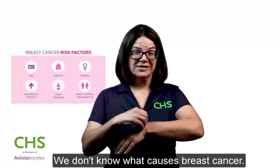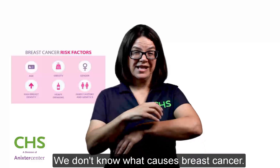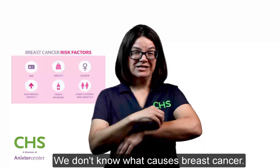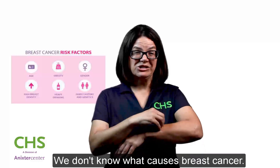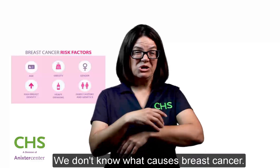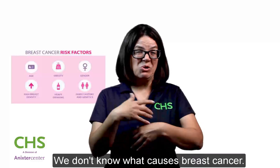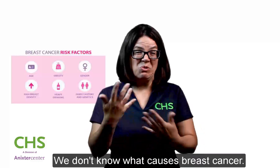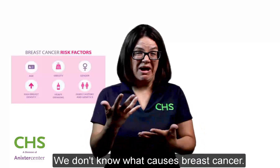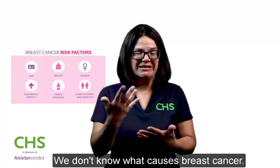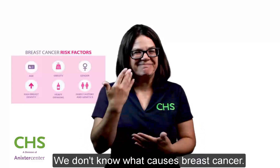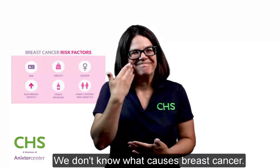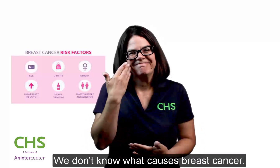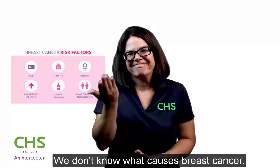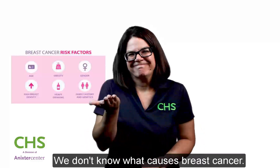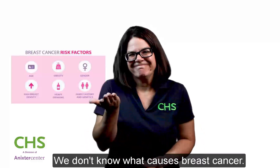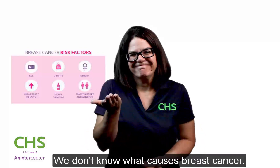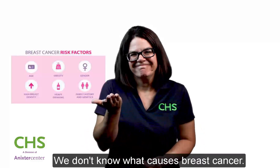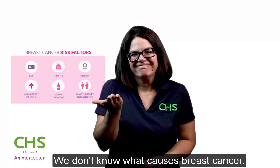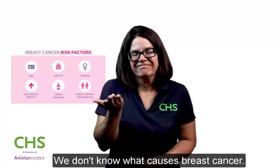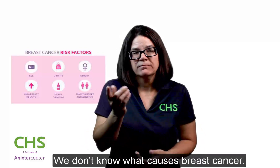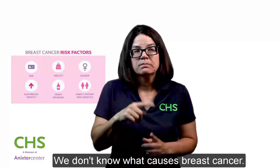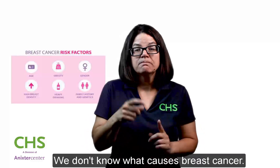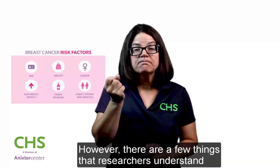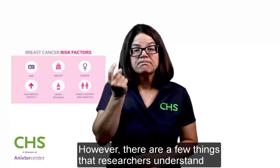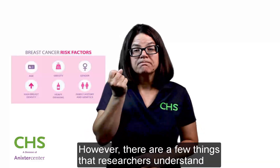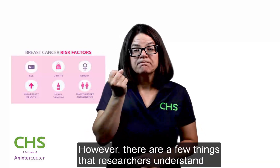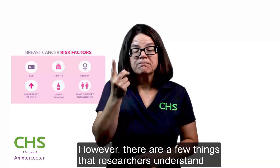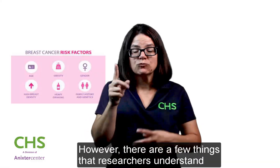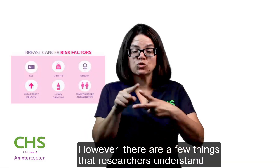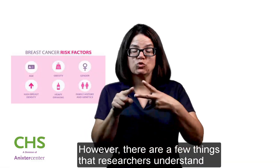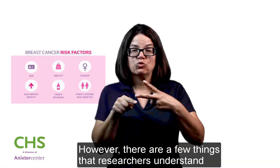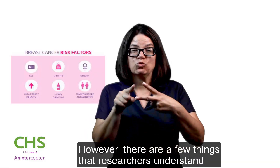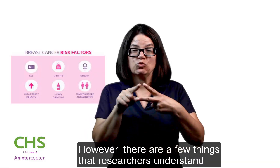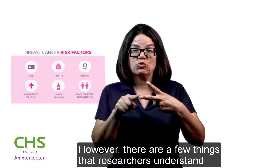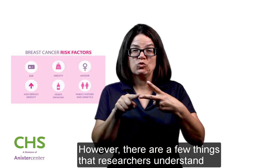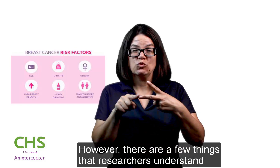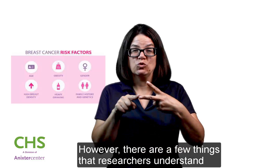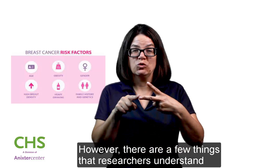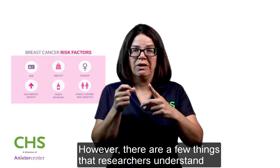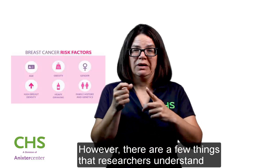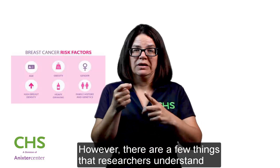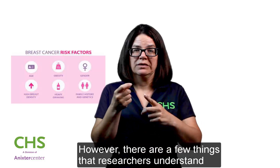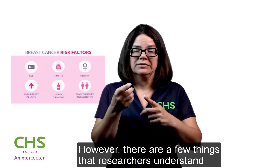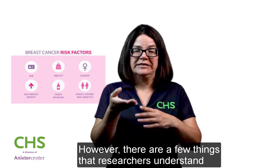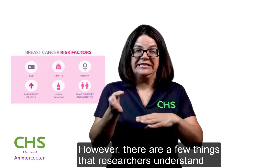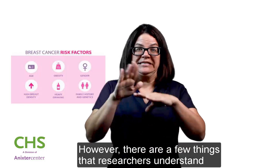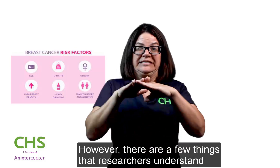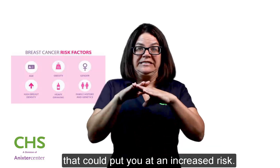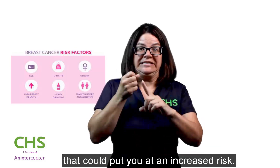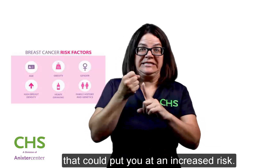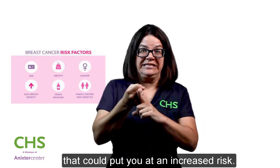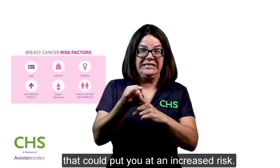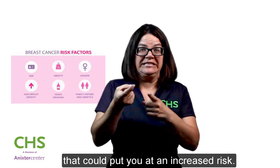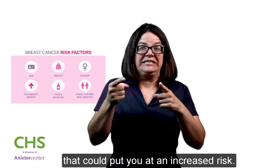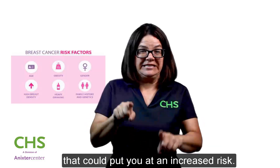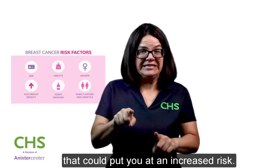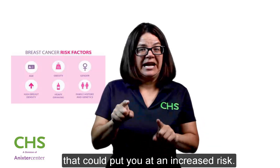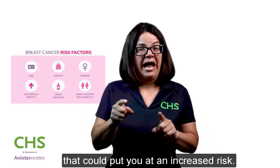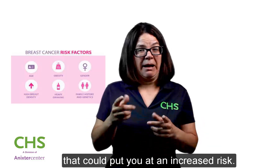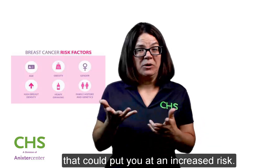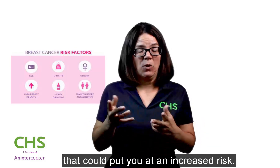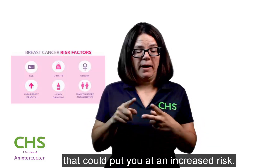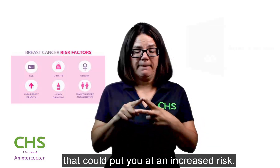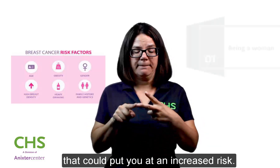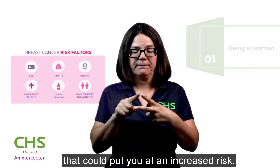We don't know what causes breast cancer. However, there are a few things that researchers understand that could put you at